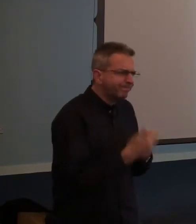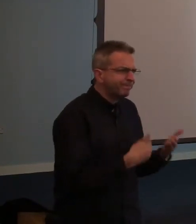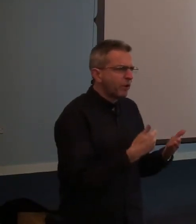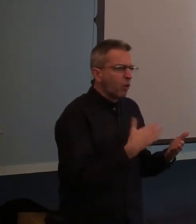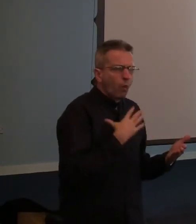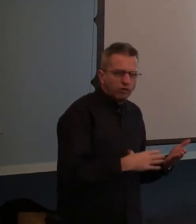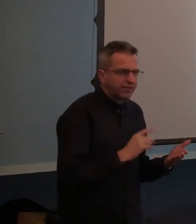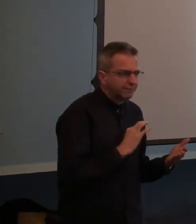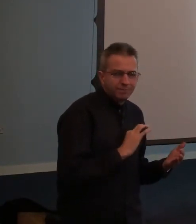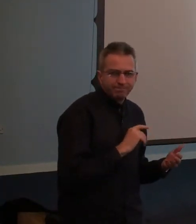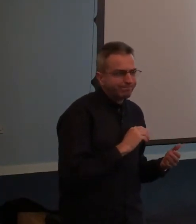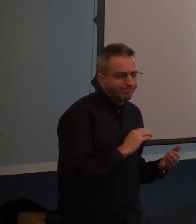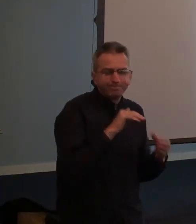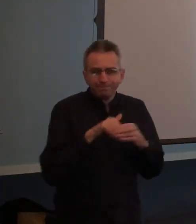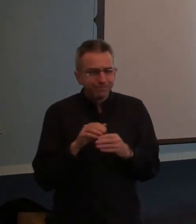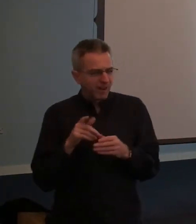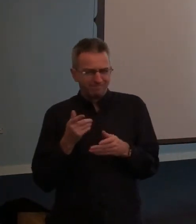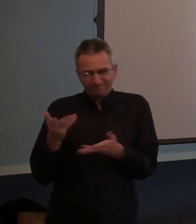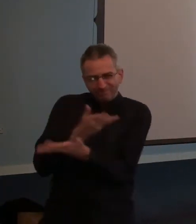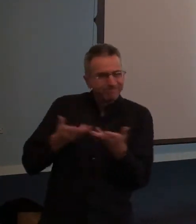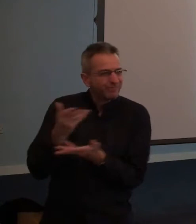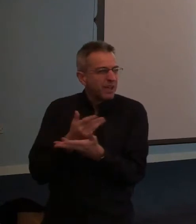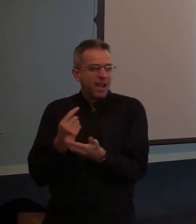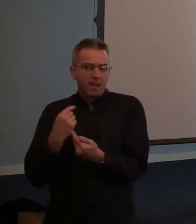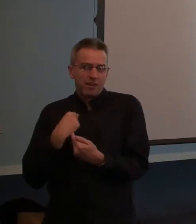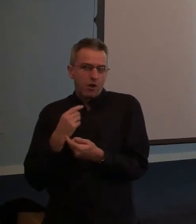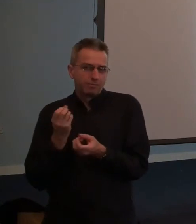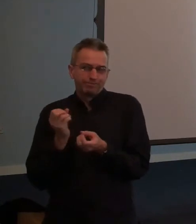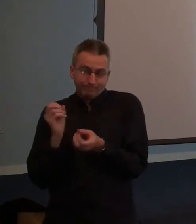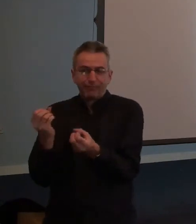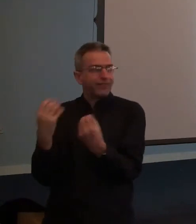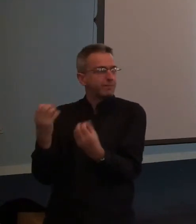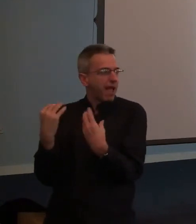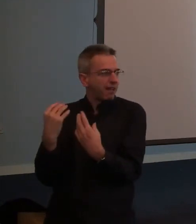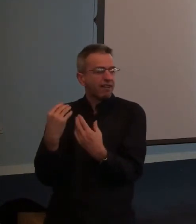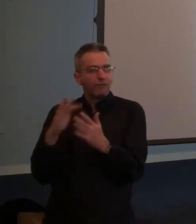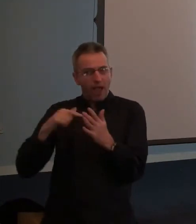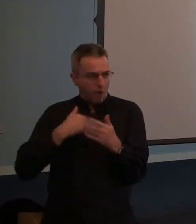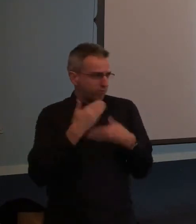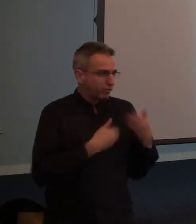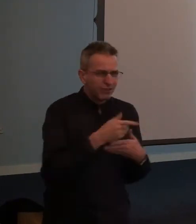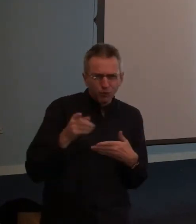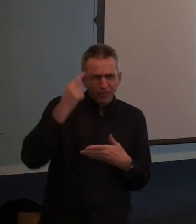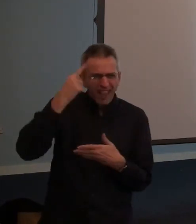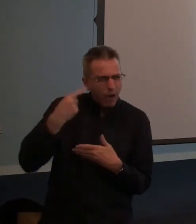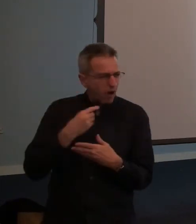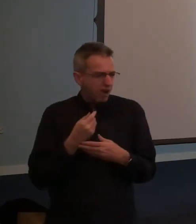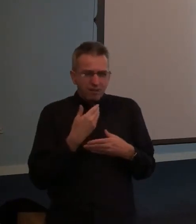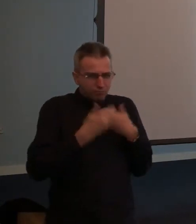You know, because when we were involved in the research, we wanted to be able to have discussions and get feedback about our project and